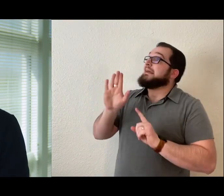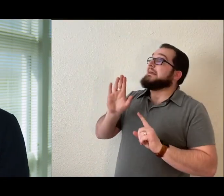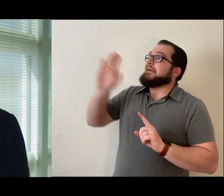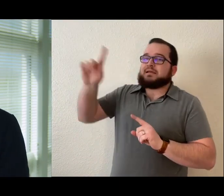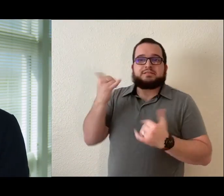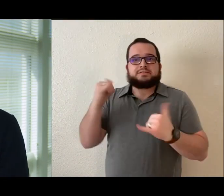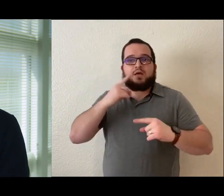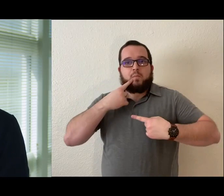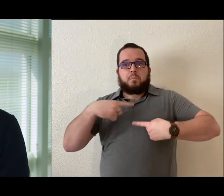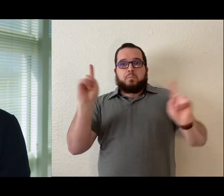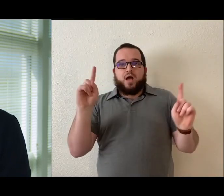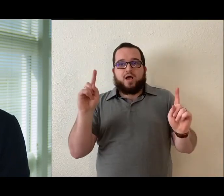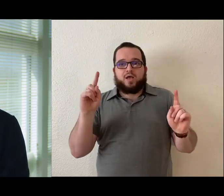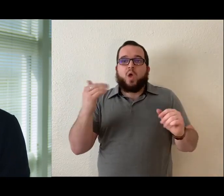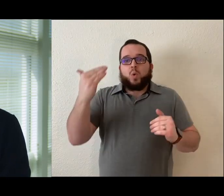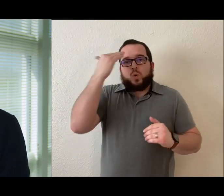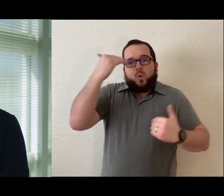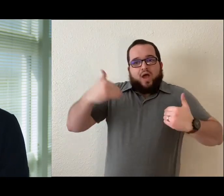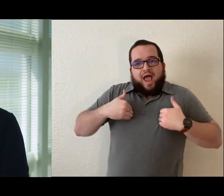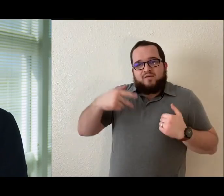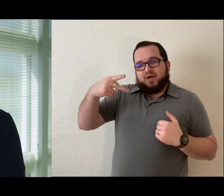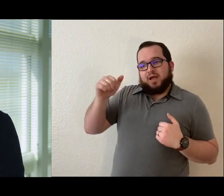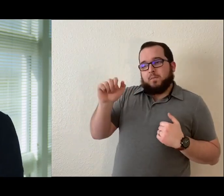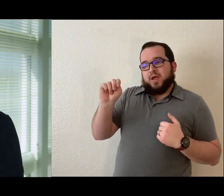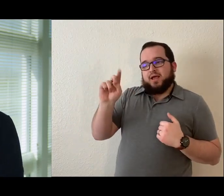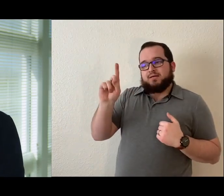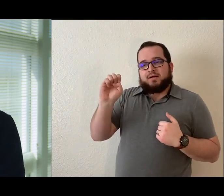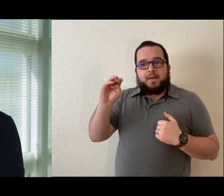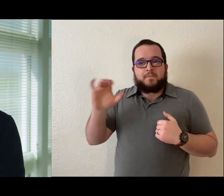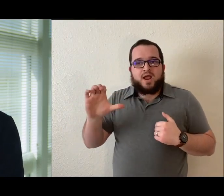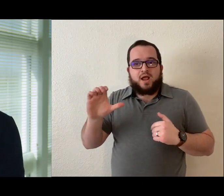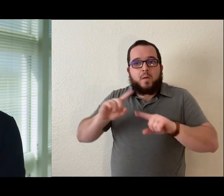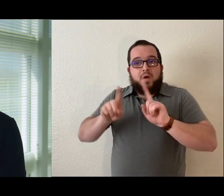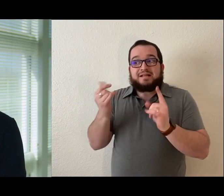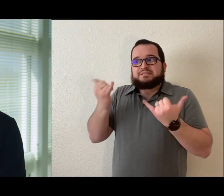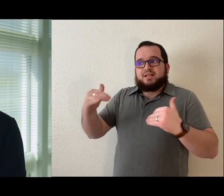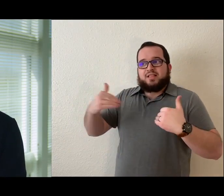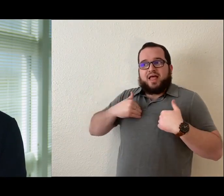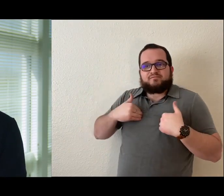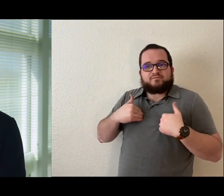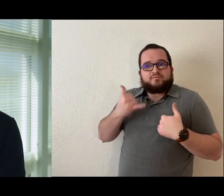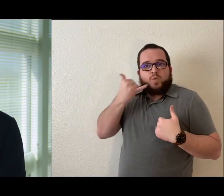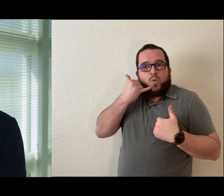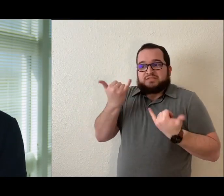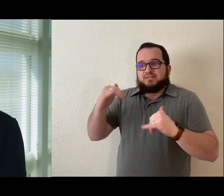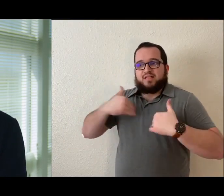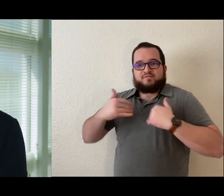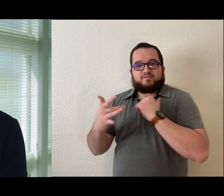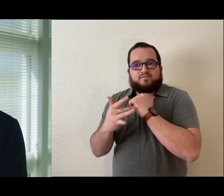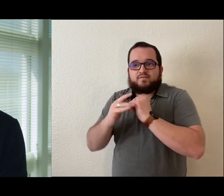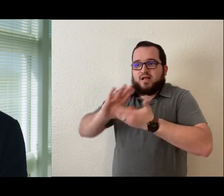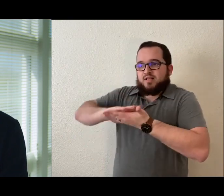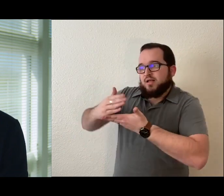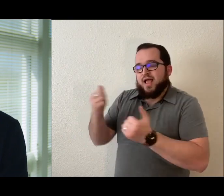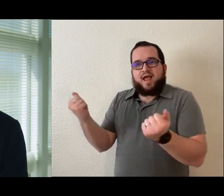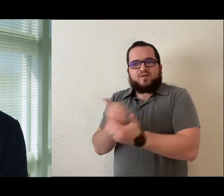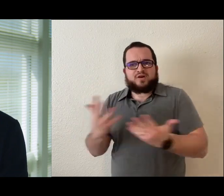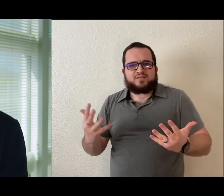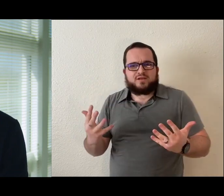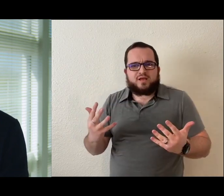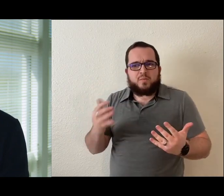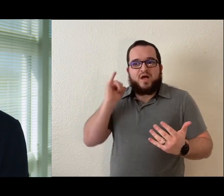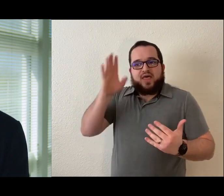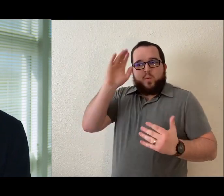digital. God's kingdom is triumphing right now despite the pandemic because we all know and value digital outreach and know how to use